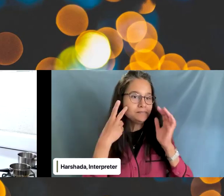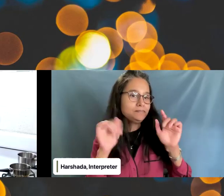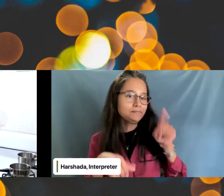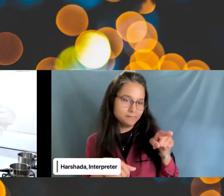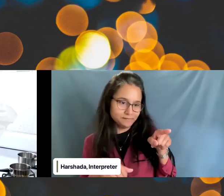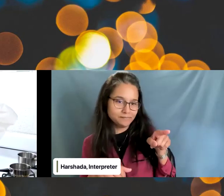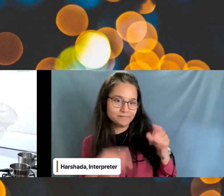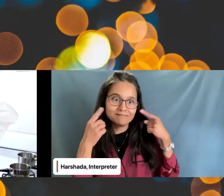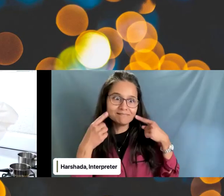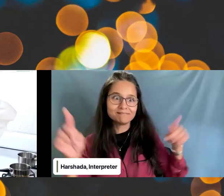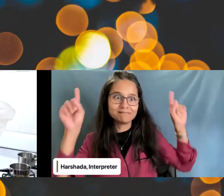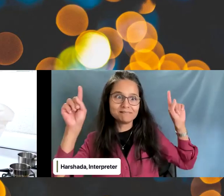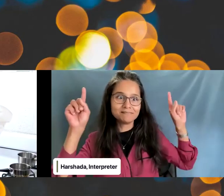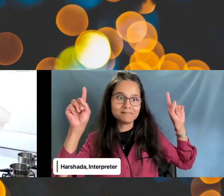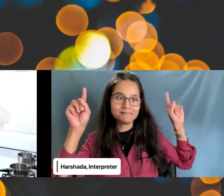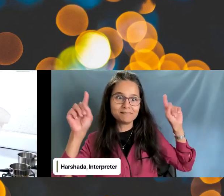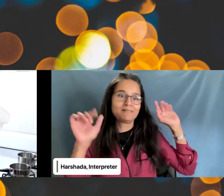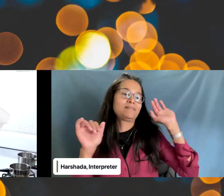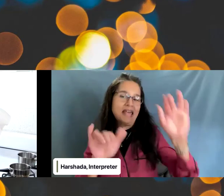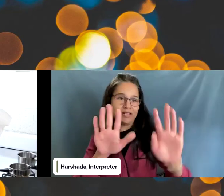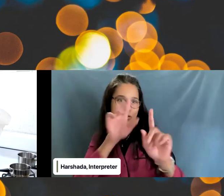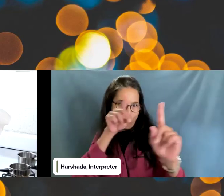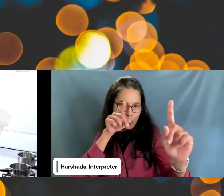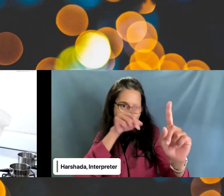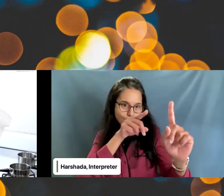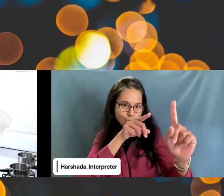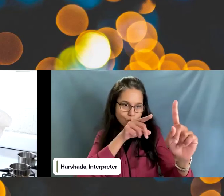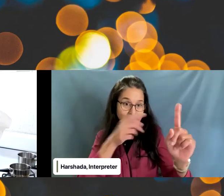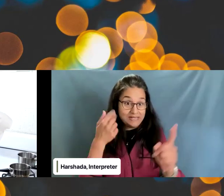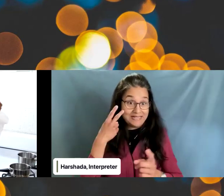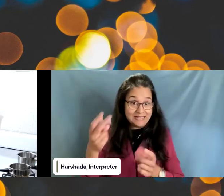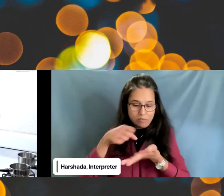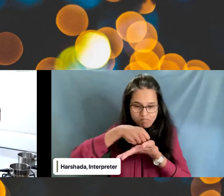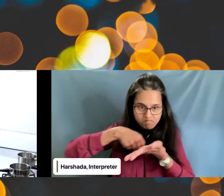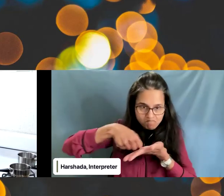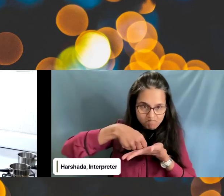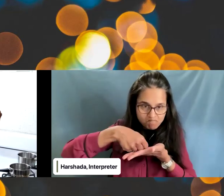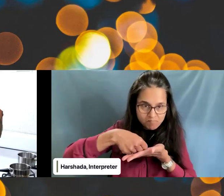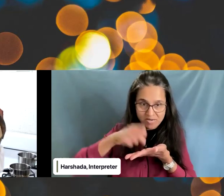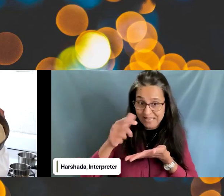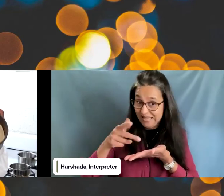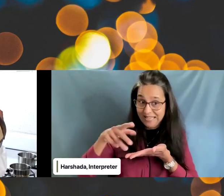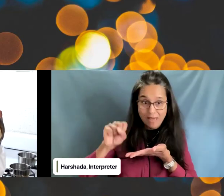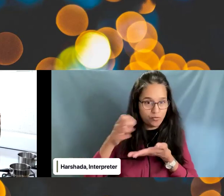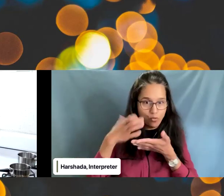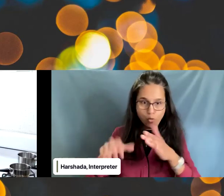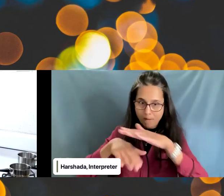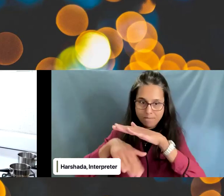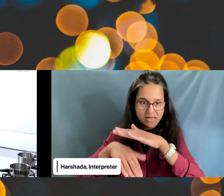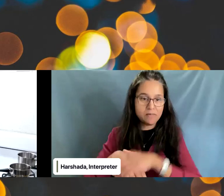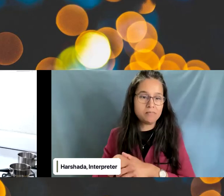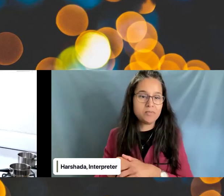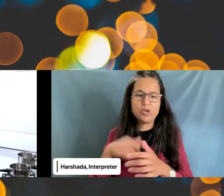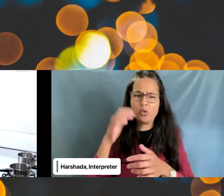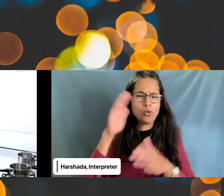Ta-da! This is what you're going for. No gaps at the bottom. A little bit of height on the sides. Don't worry if they're not all